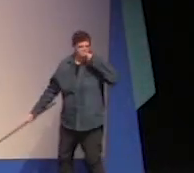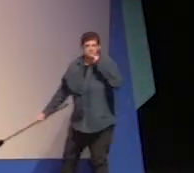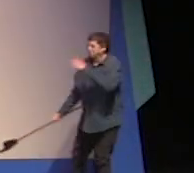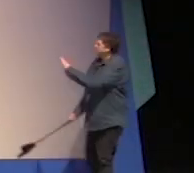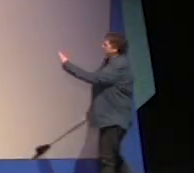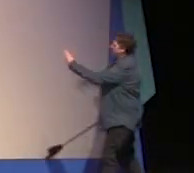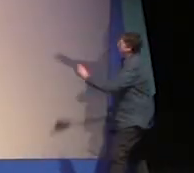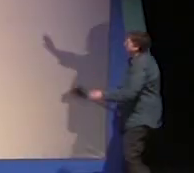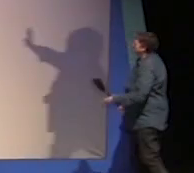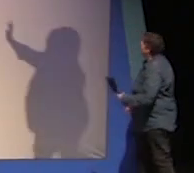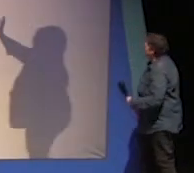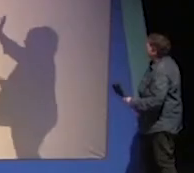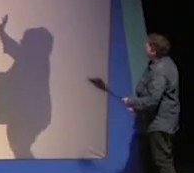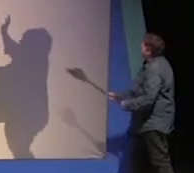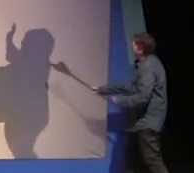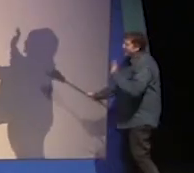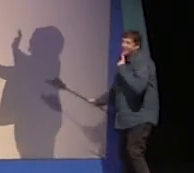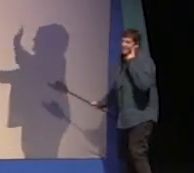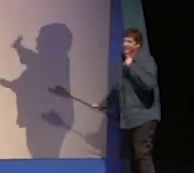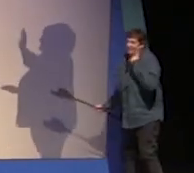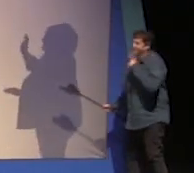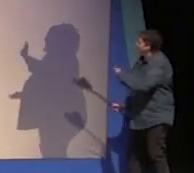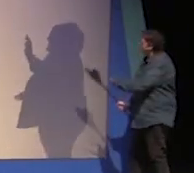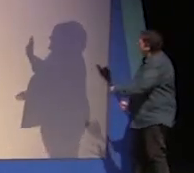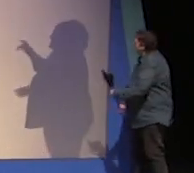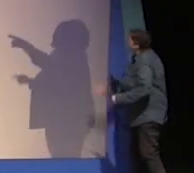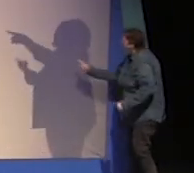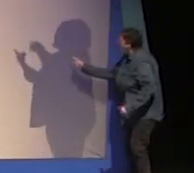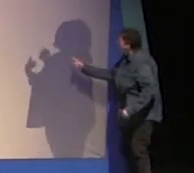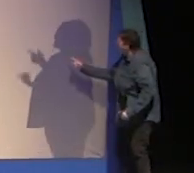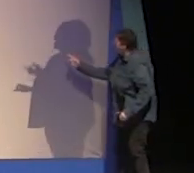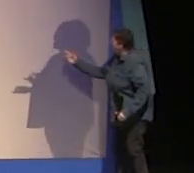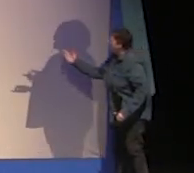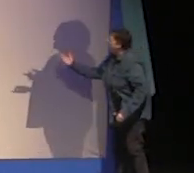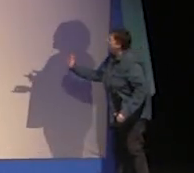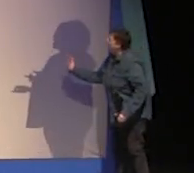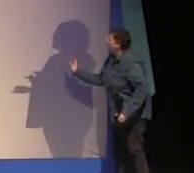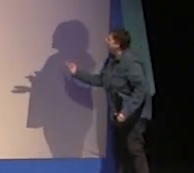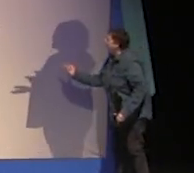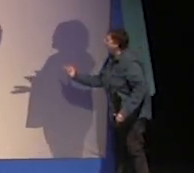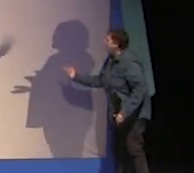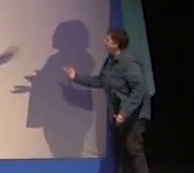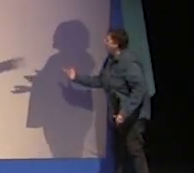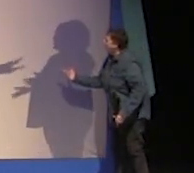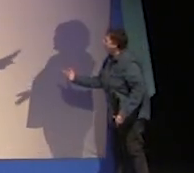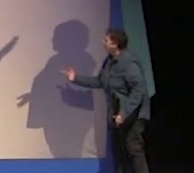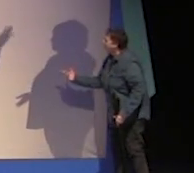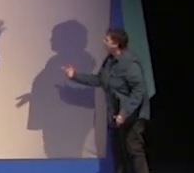Oh, they're all hearing. Yep. Hi, hey. She's deaf. Hi, can I join you guys?